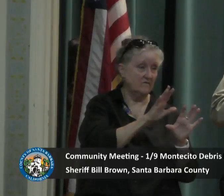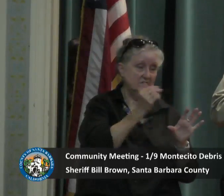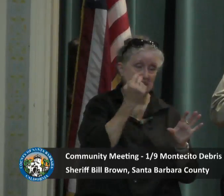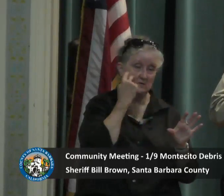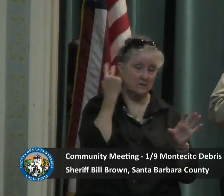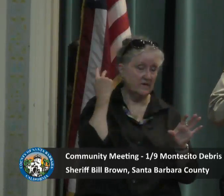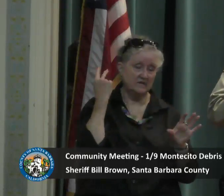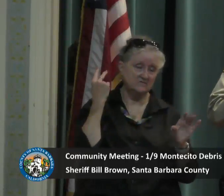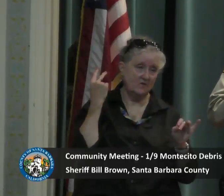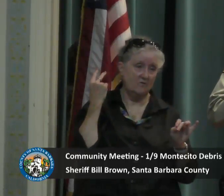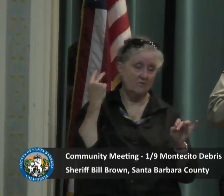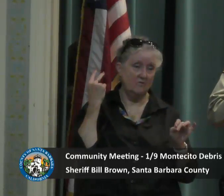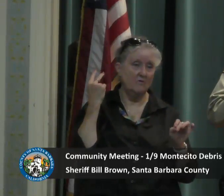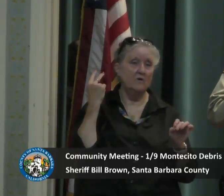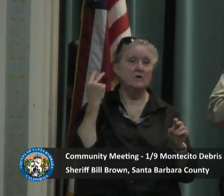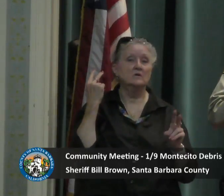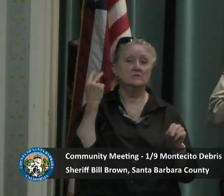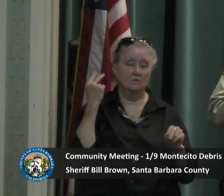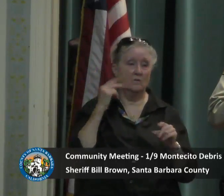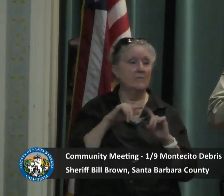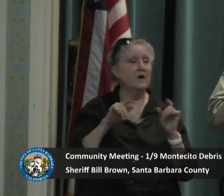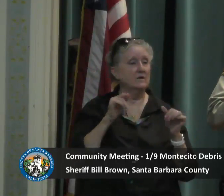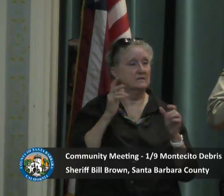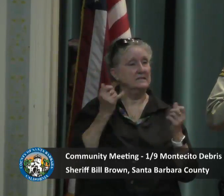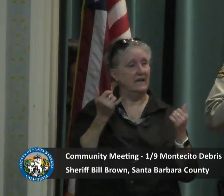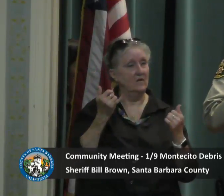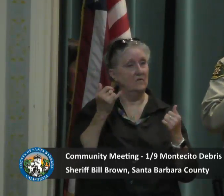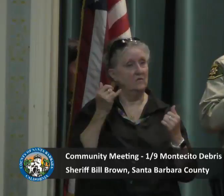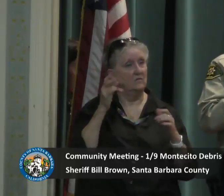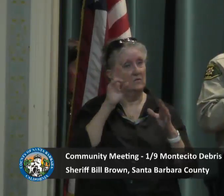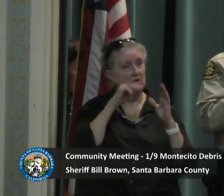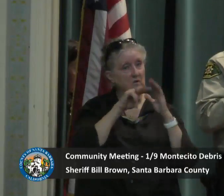not. And that's why we are looking in